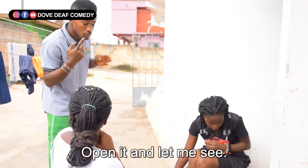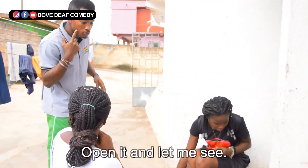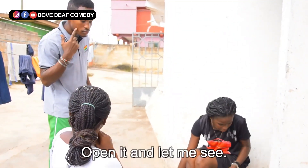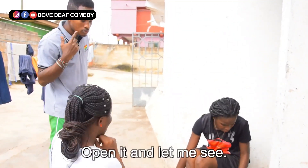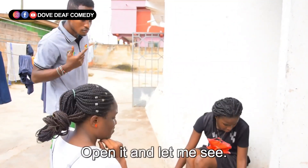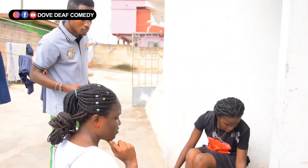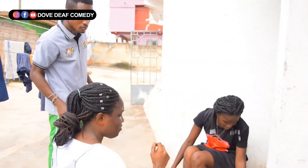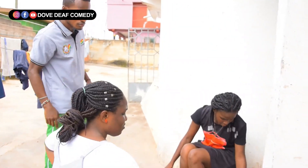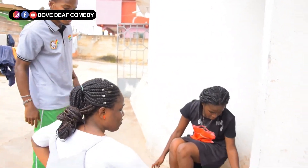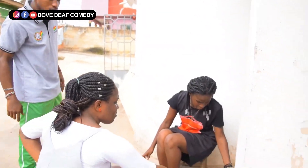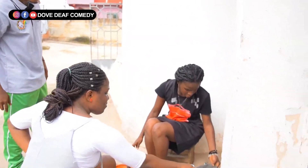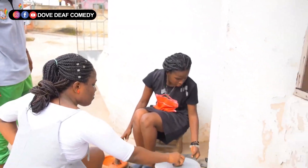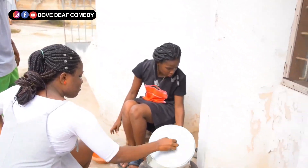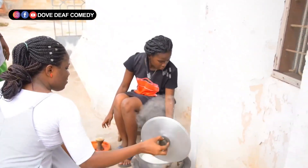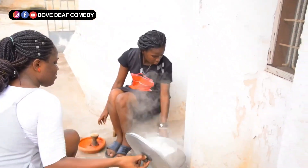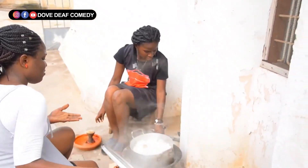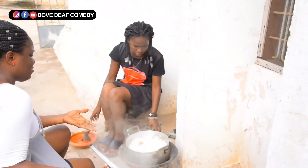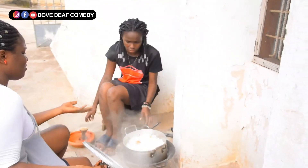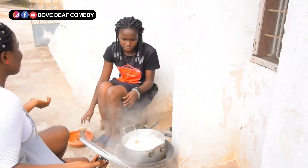Open it and let me see.